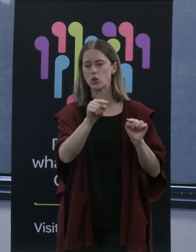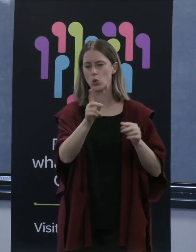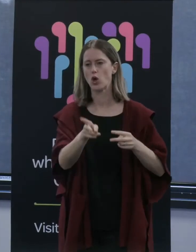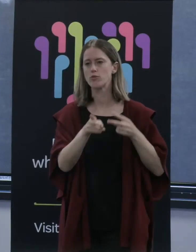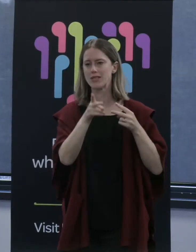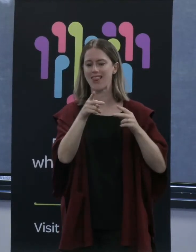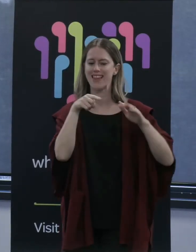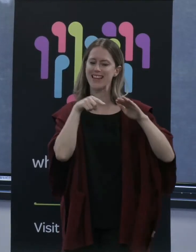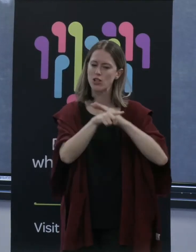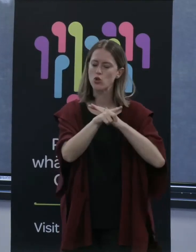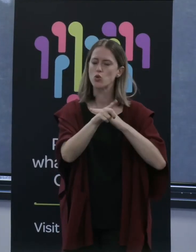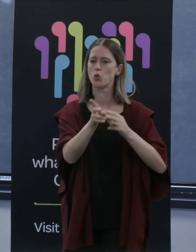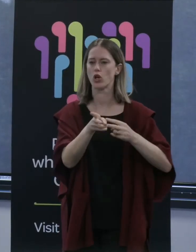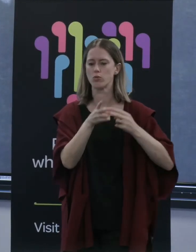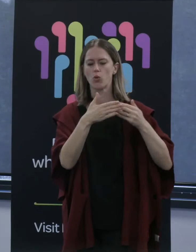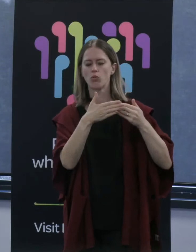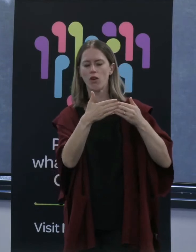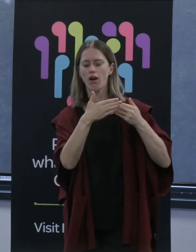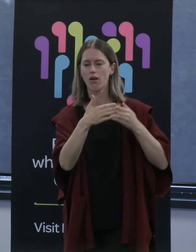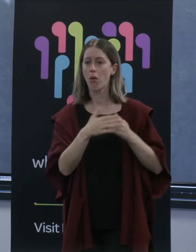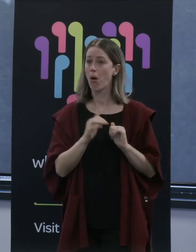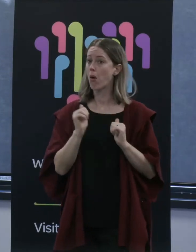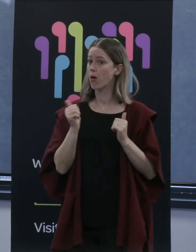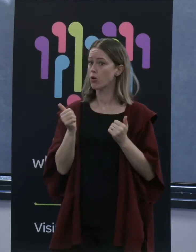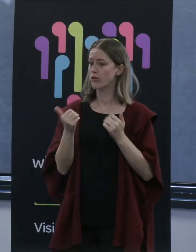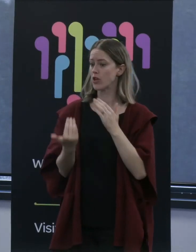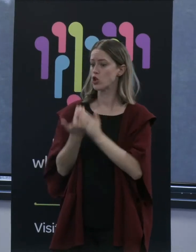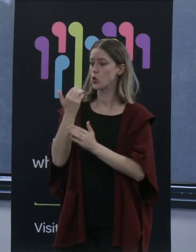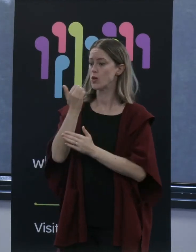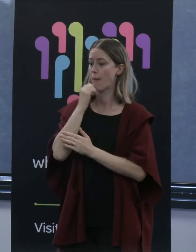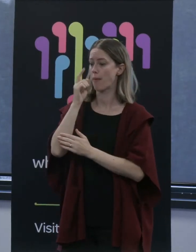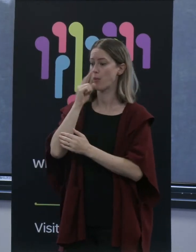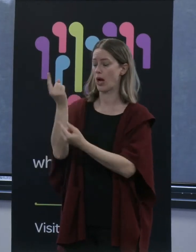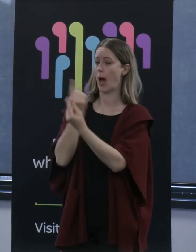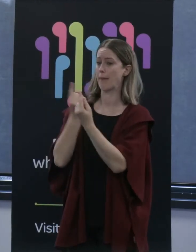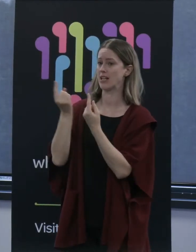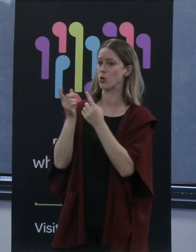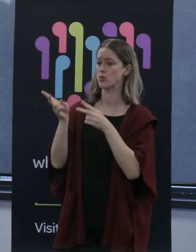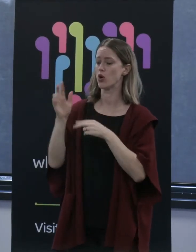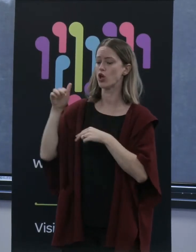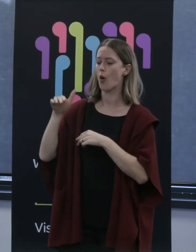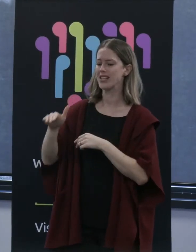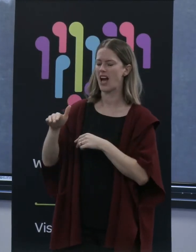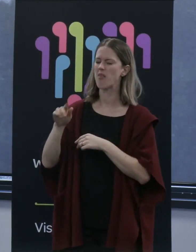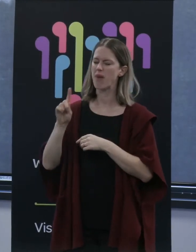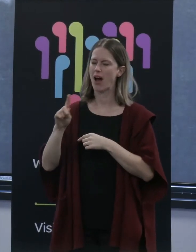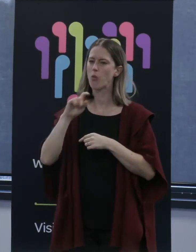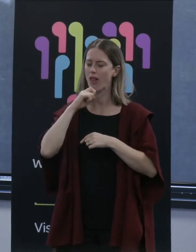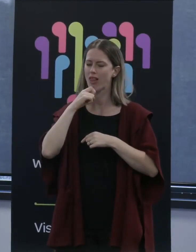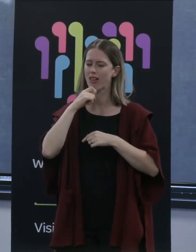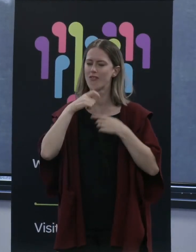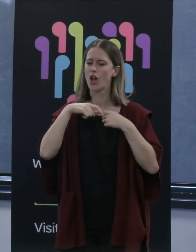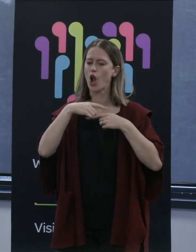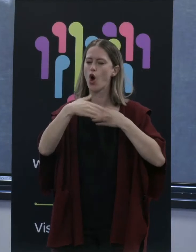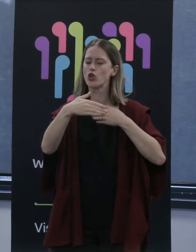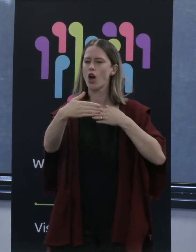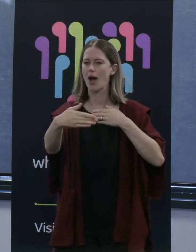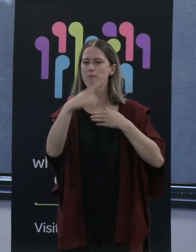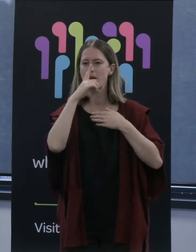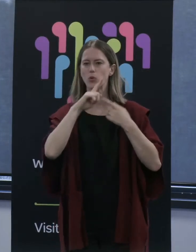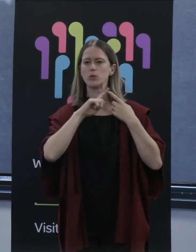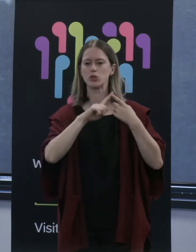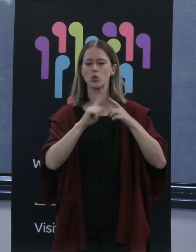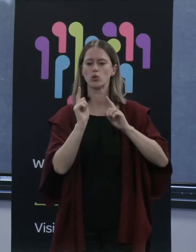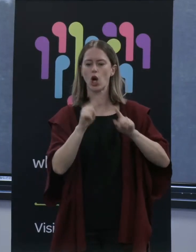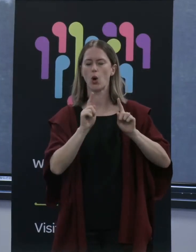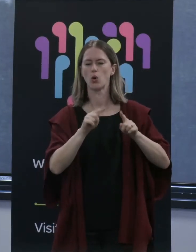being admitted to hospital. So it's good to see those new admissions coming down, but still that long tail of hospitalisations in the Auckland